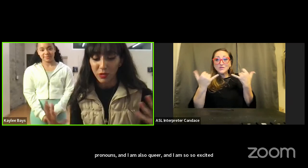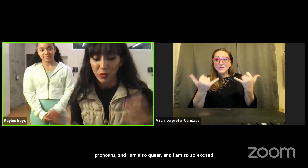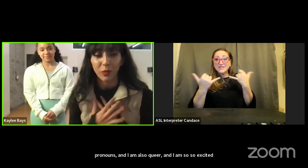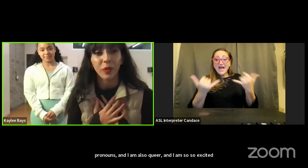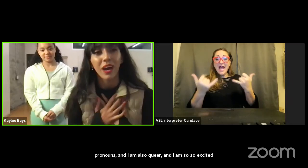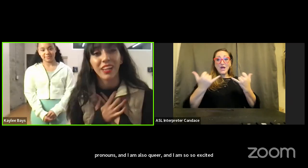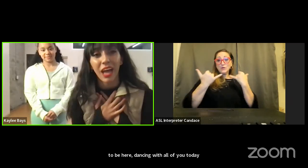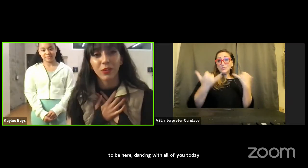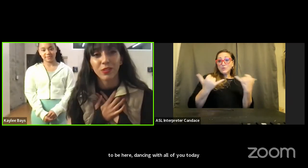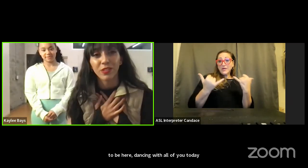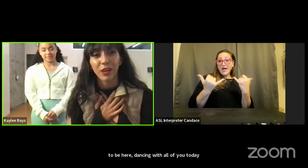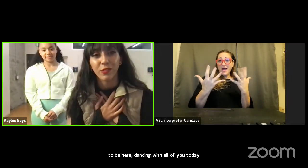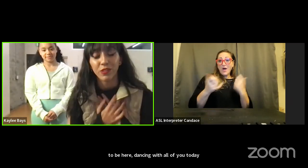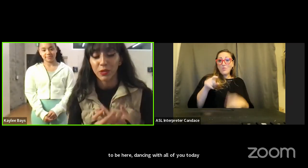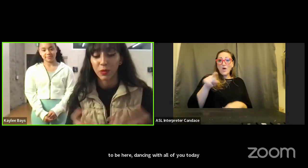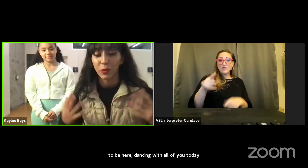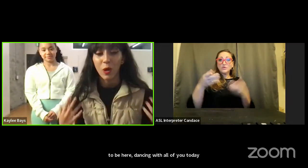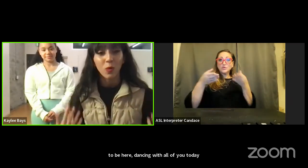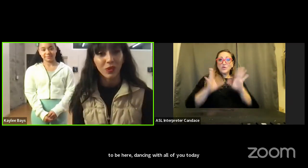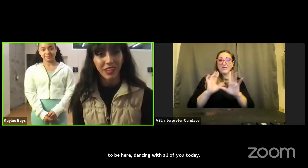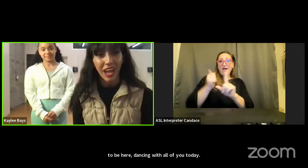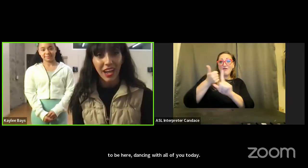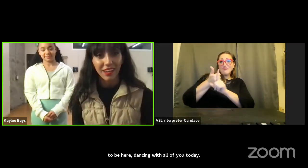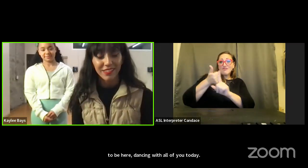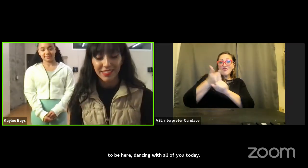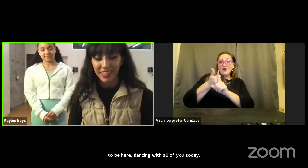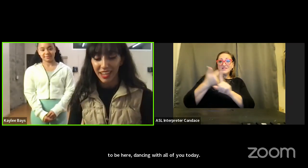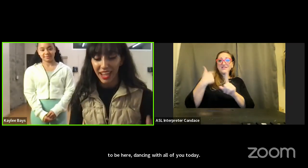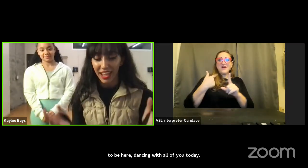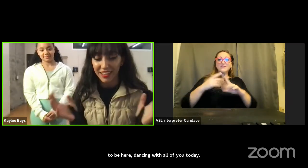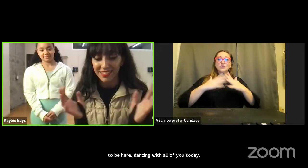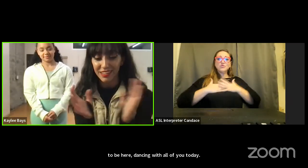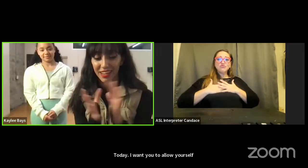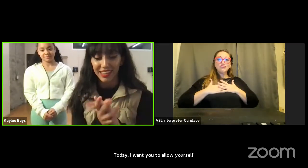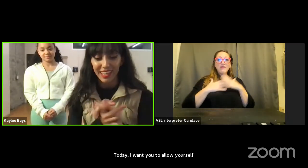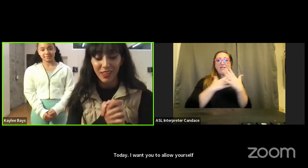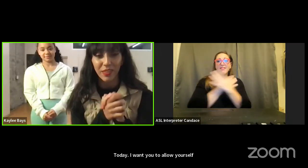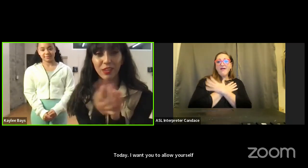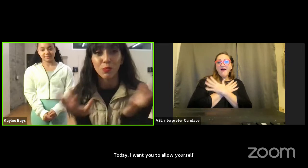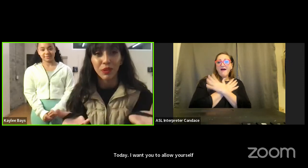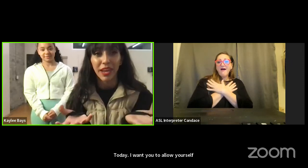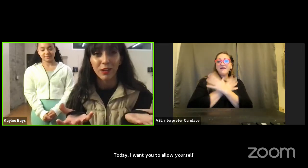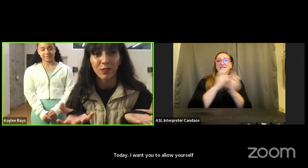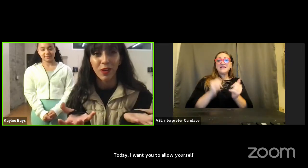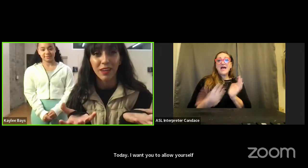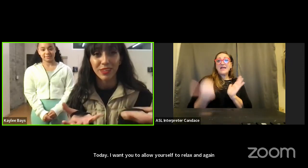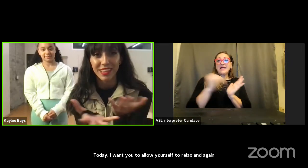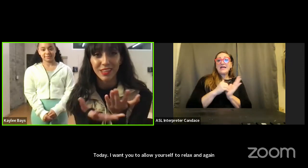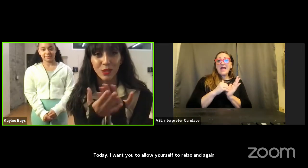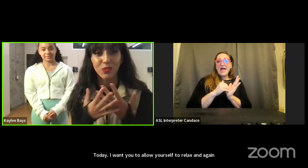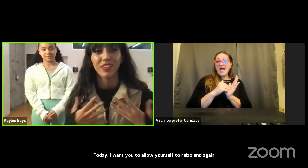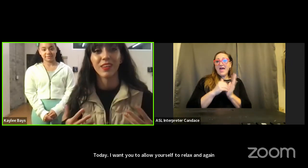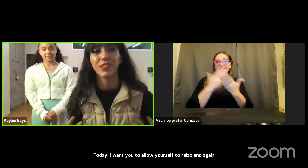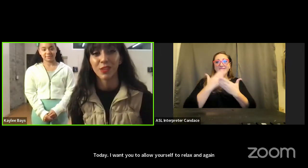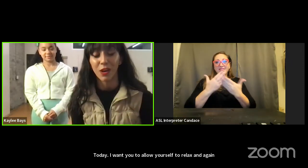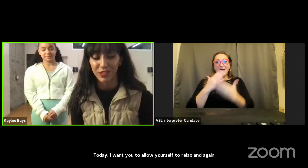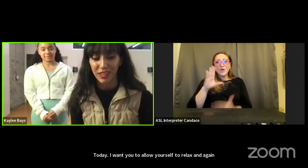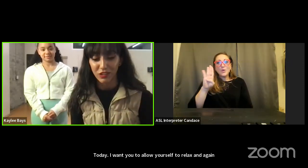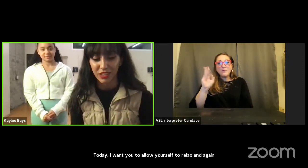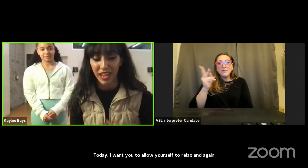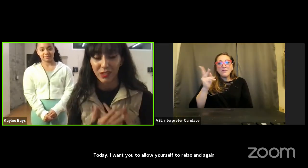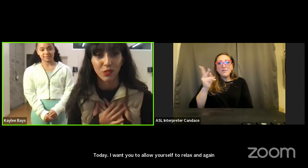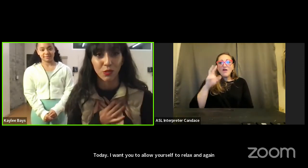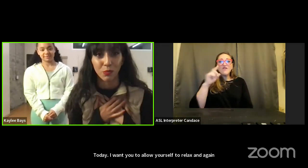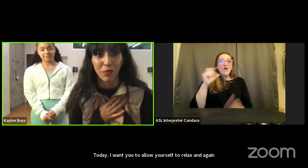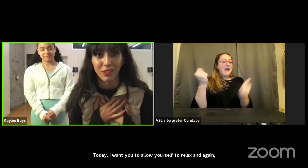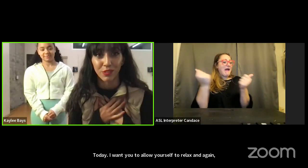you to allow yourself to relax. And again, thank you, Blair, for everything that you just gave this